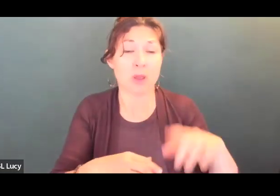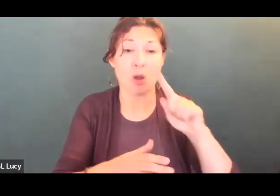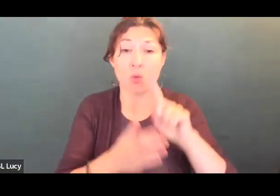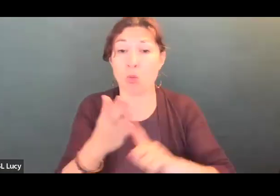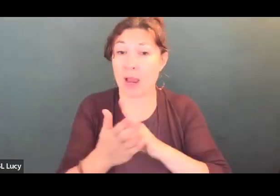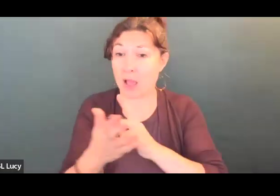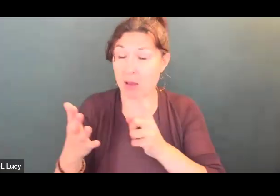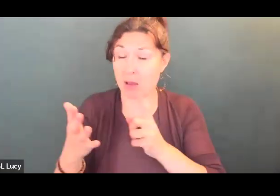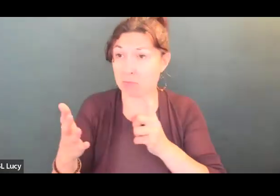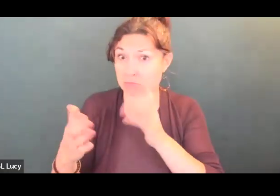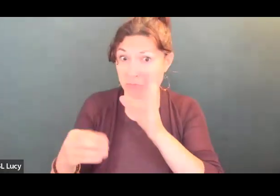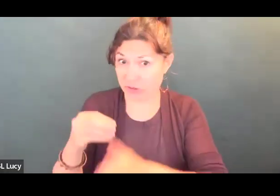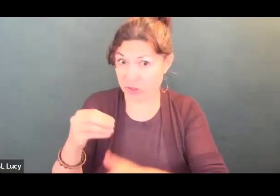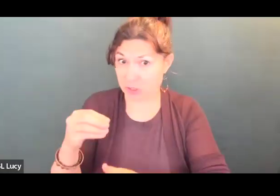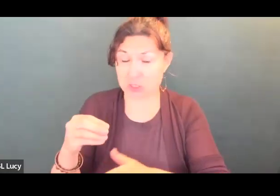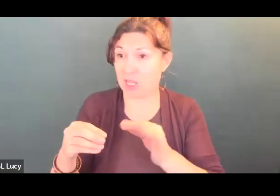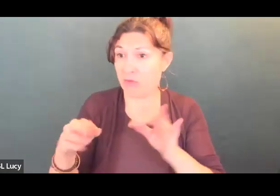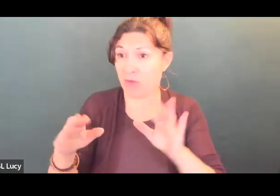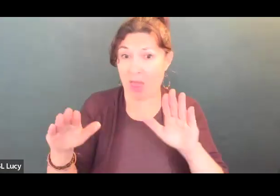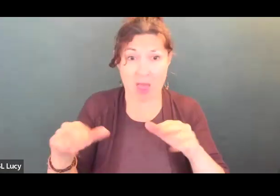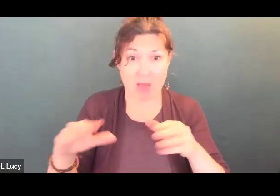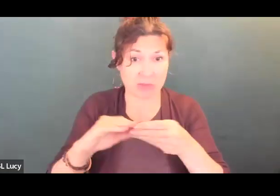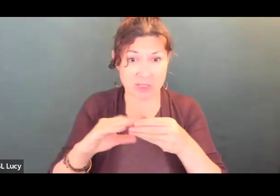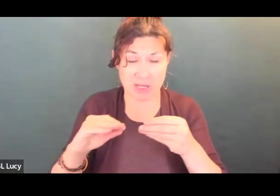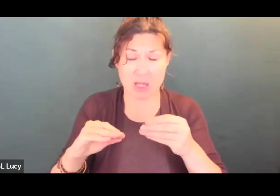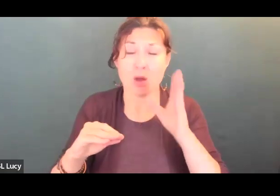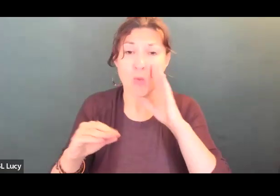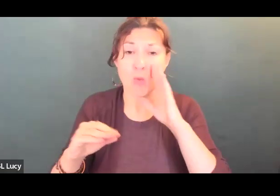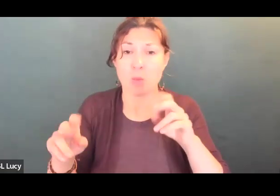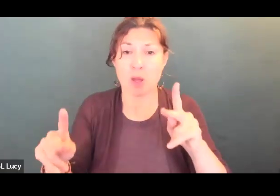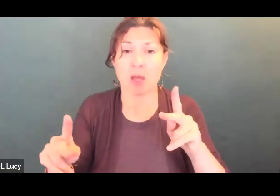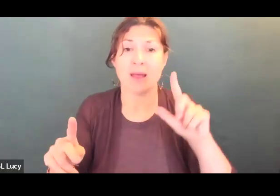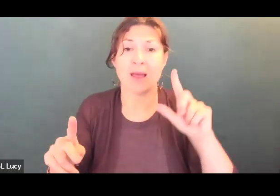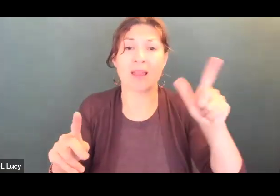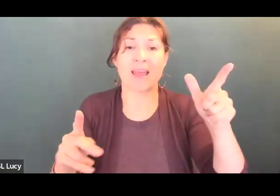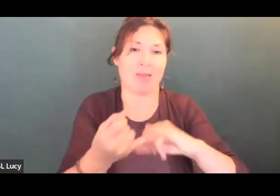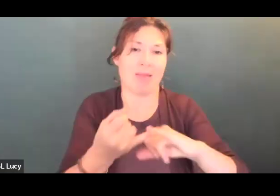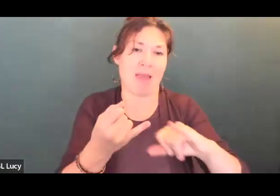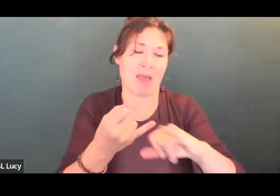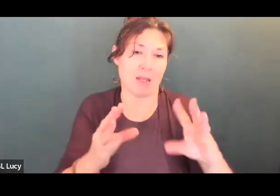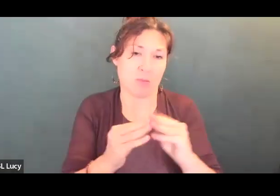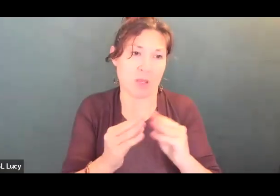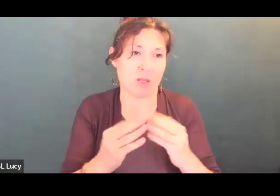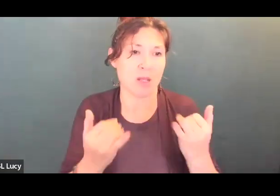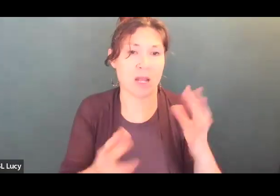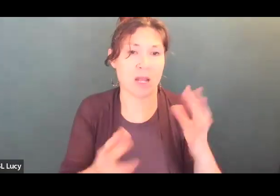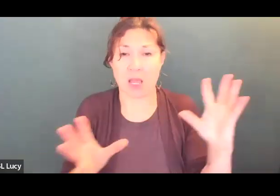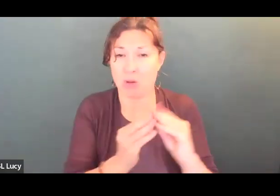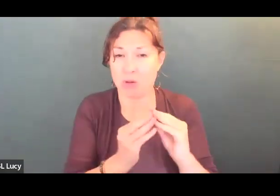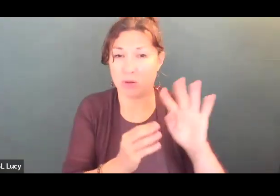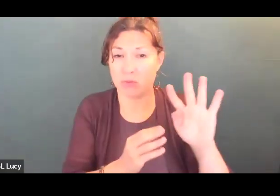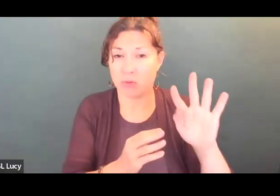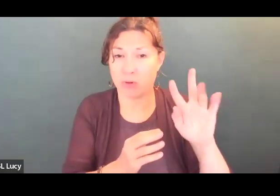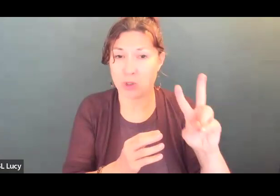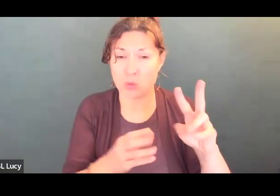who hasn't testified will have the opportunity to do so at the end of the meeting. We have 42 speakers this